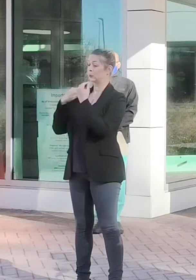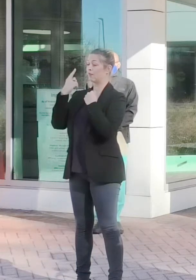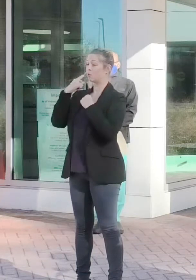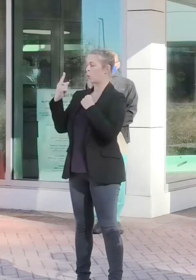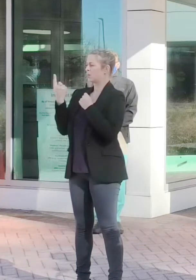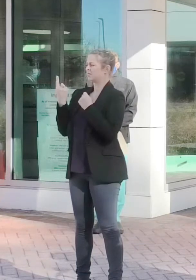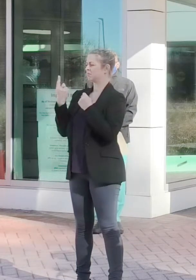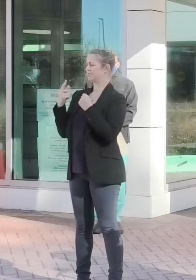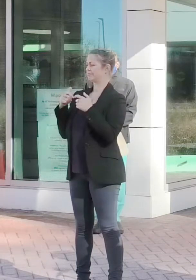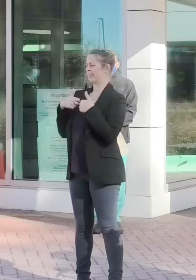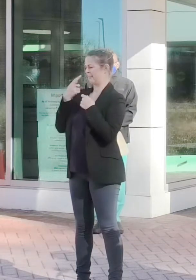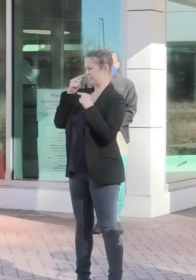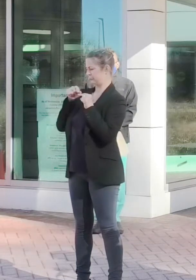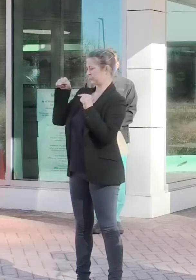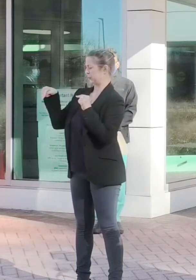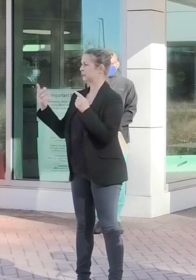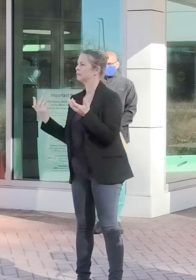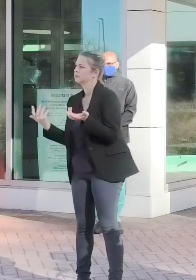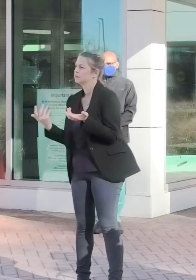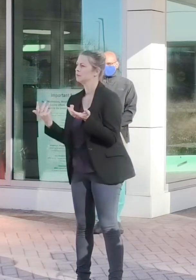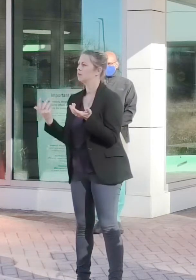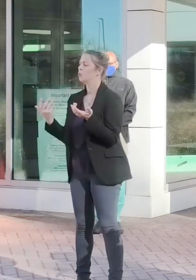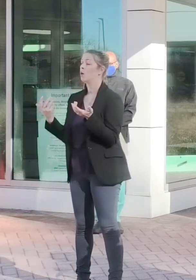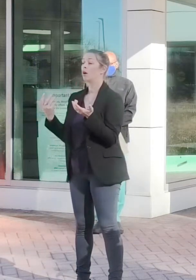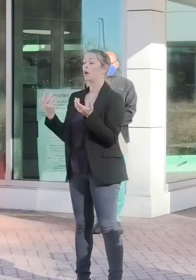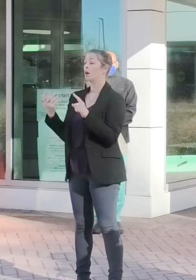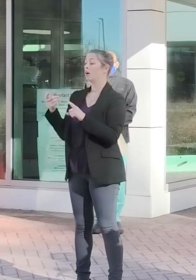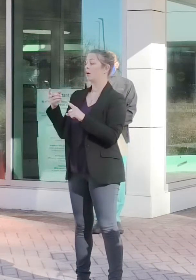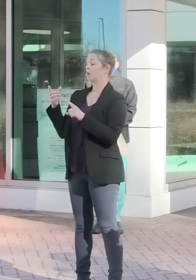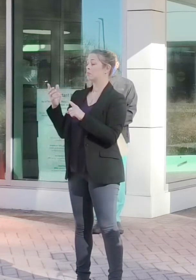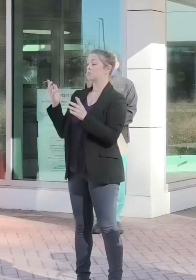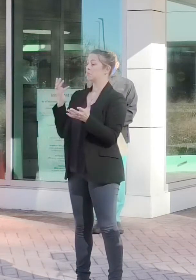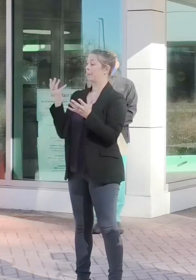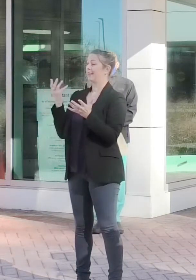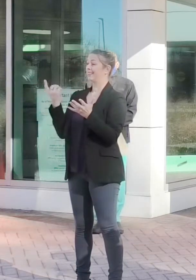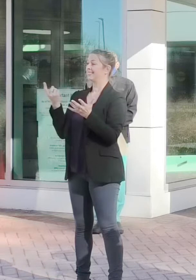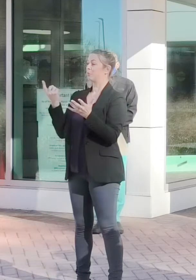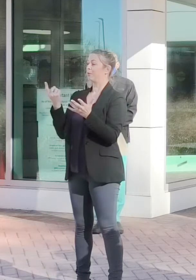recipe that maybe someone who usually came for Thanksgiving didn't like.